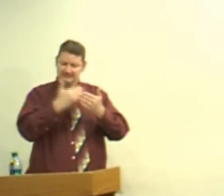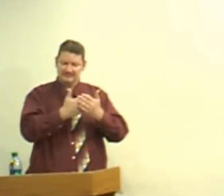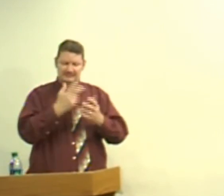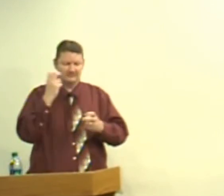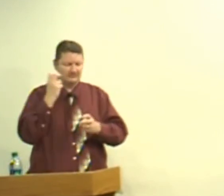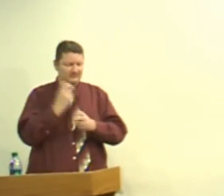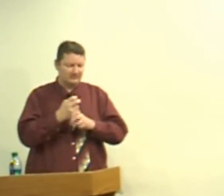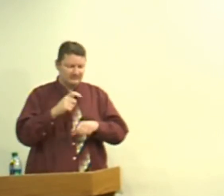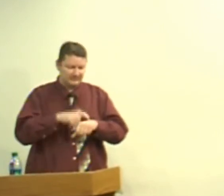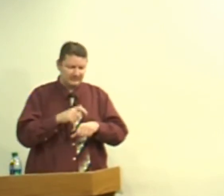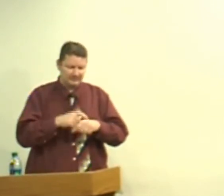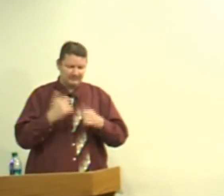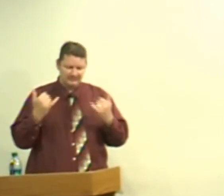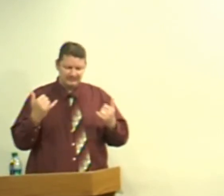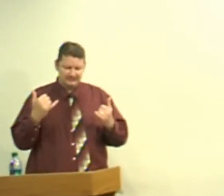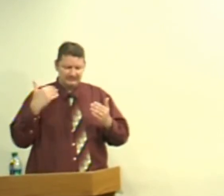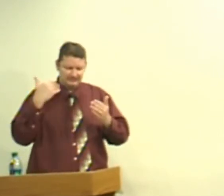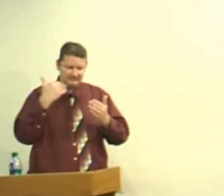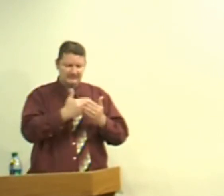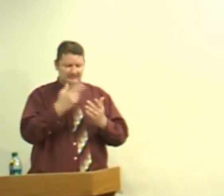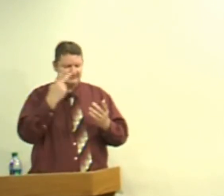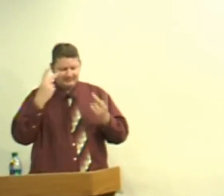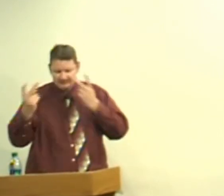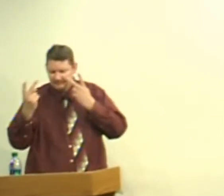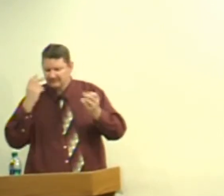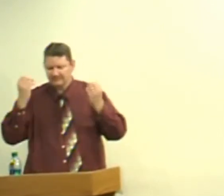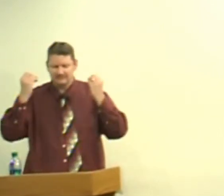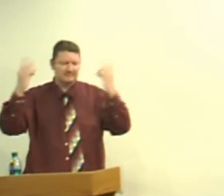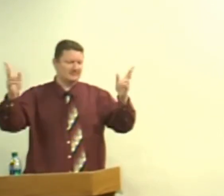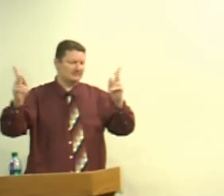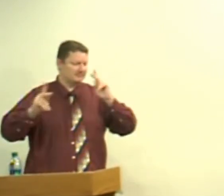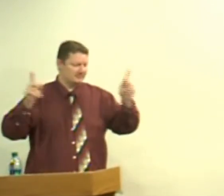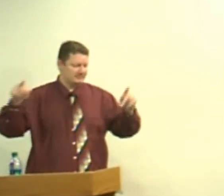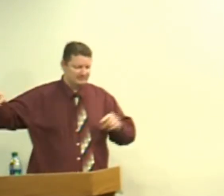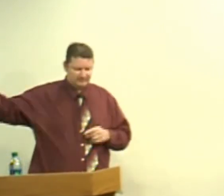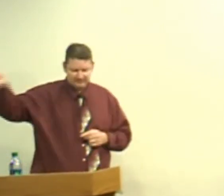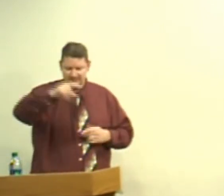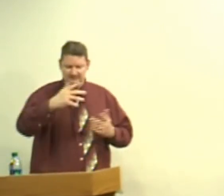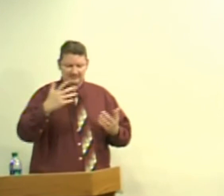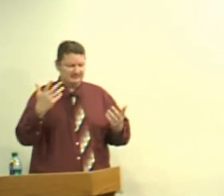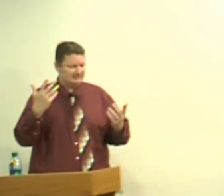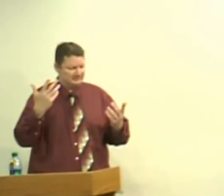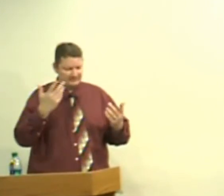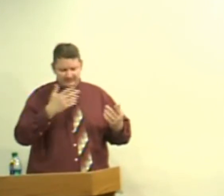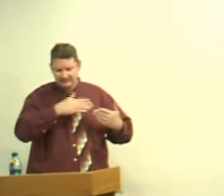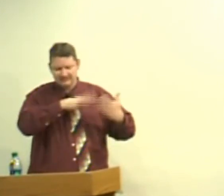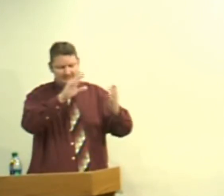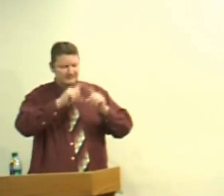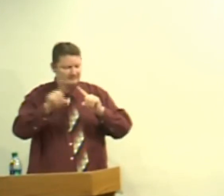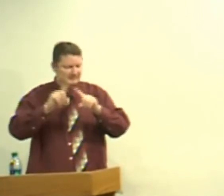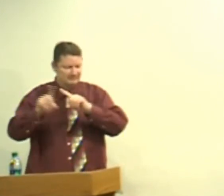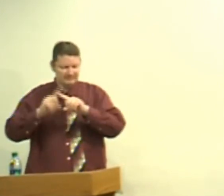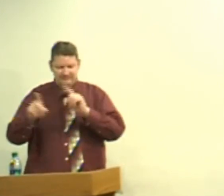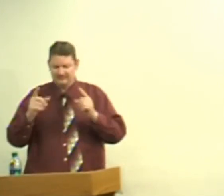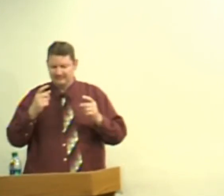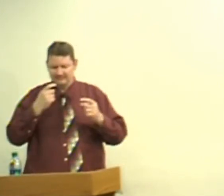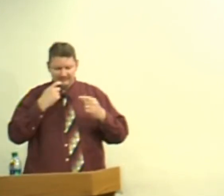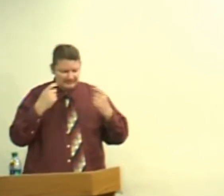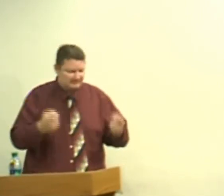that we don't give up, and all of this time, the time for the problems, all of the things that we see, and all of the people around, that we